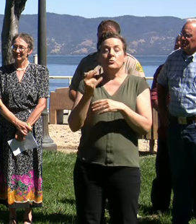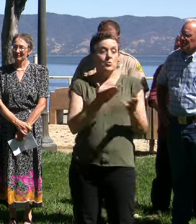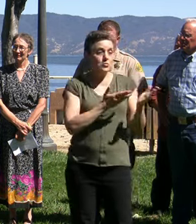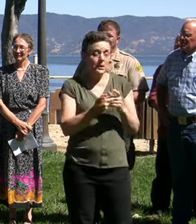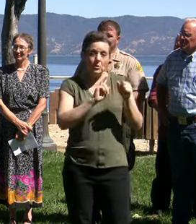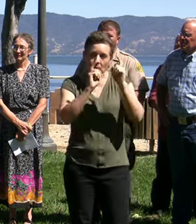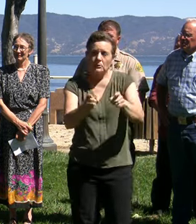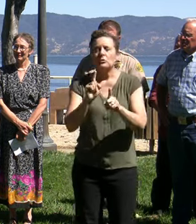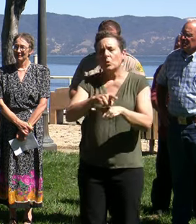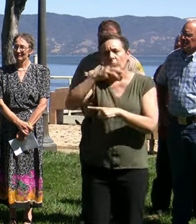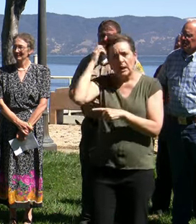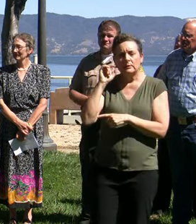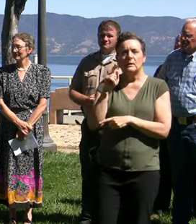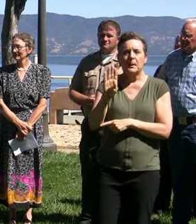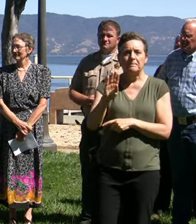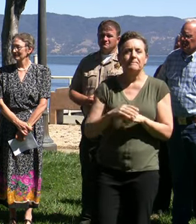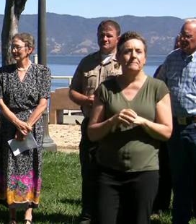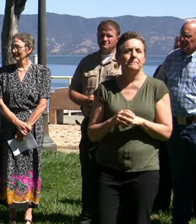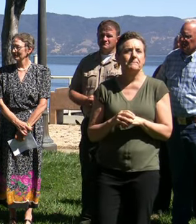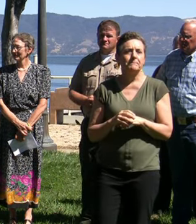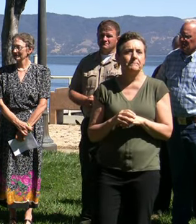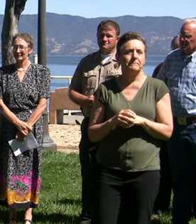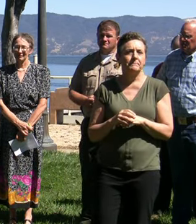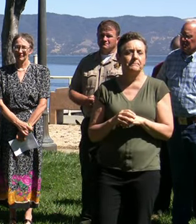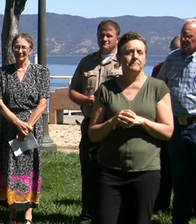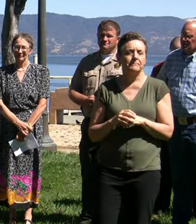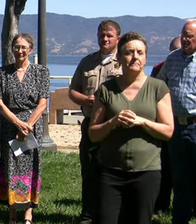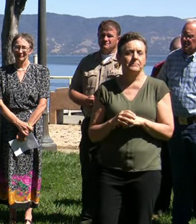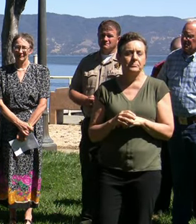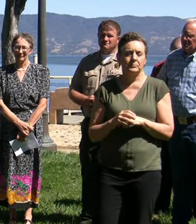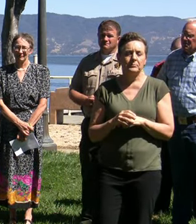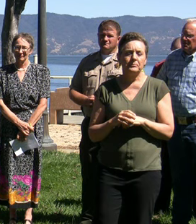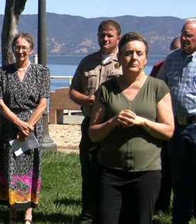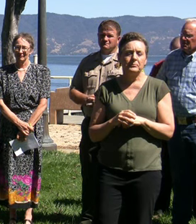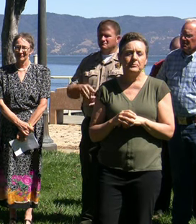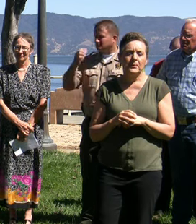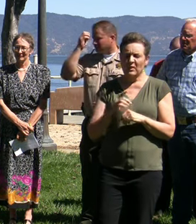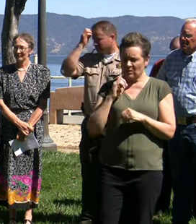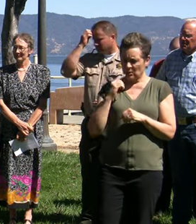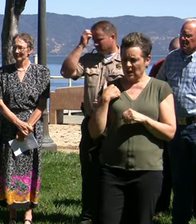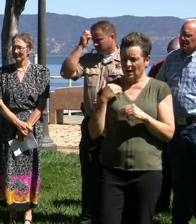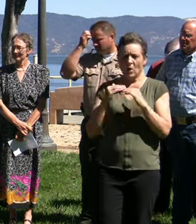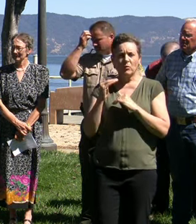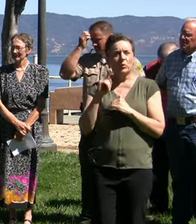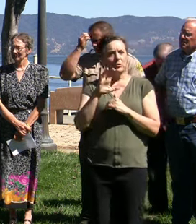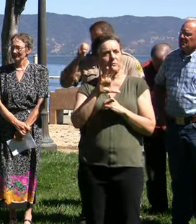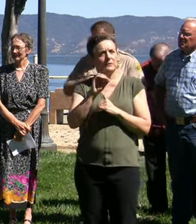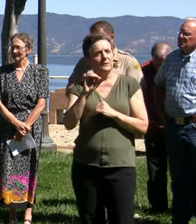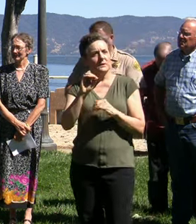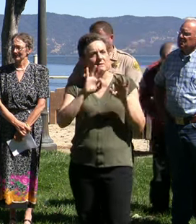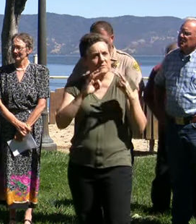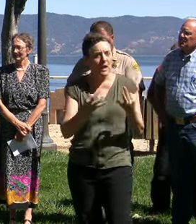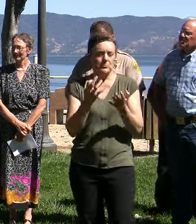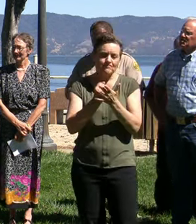where they need to go. And we're looking at, I think there were over 150 families that took advantage of